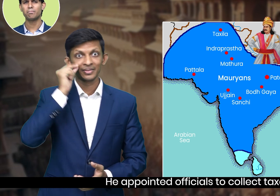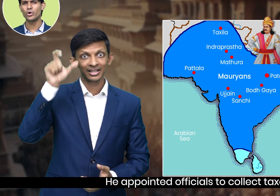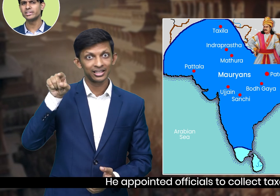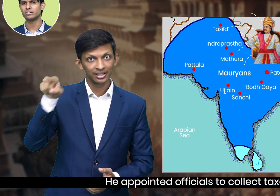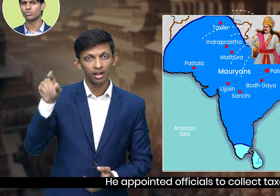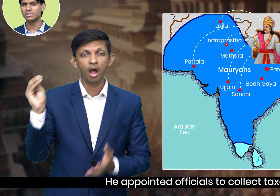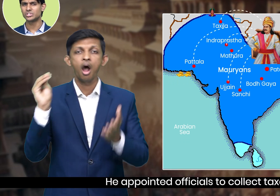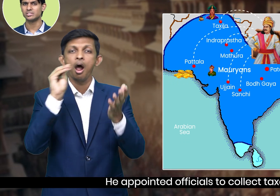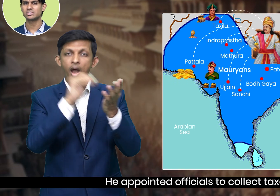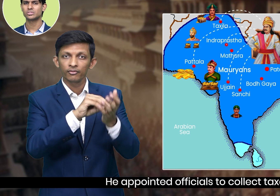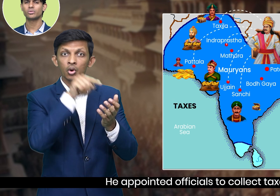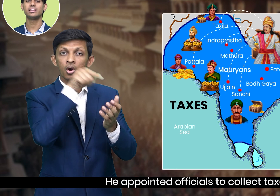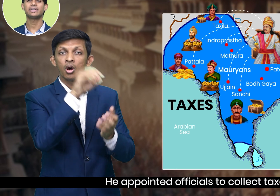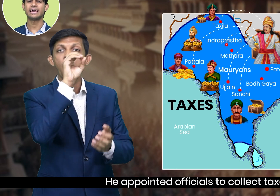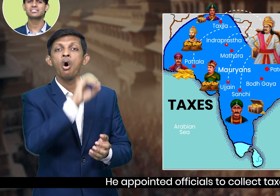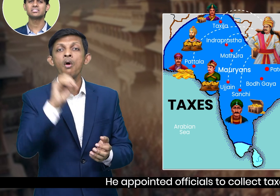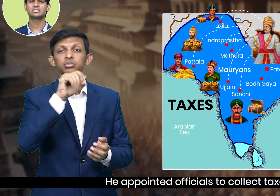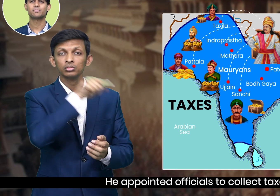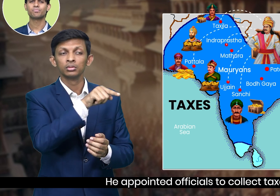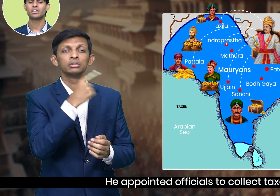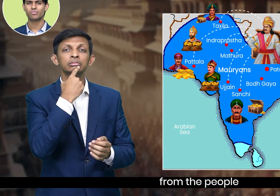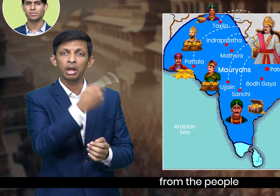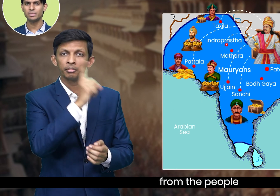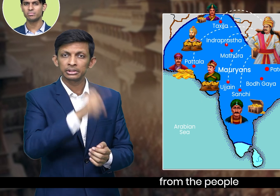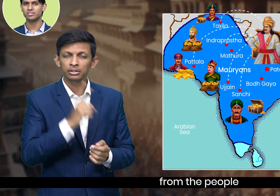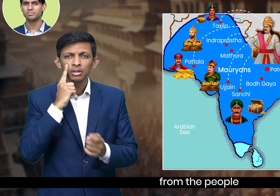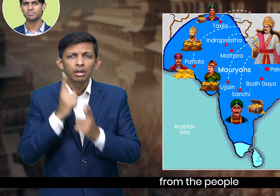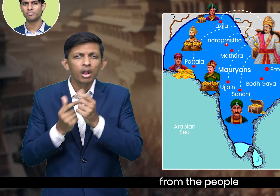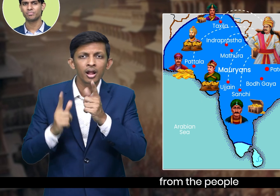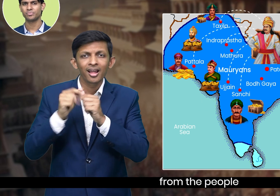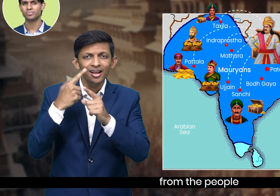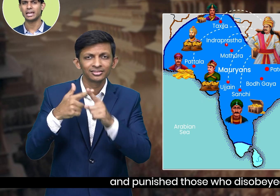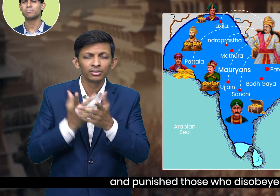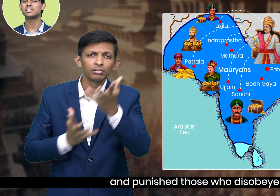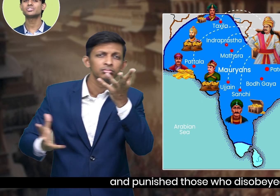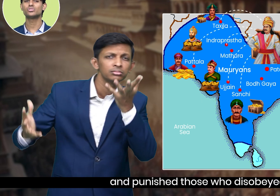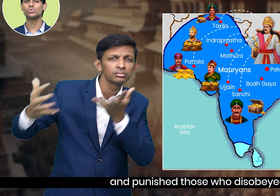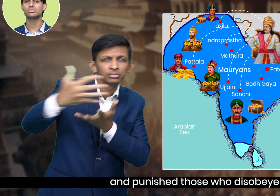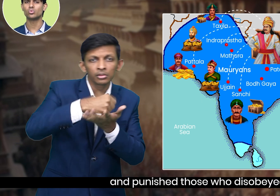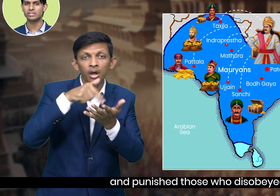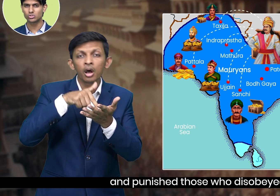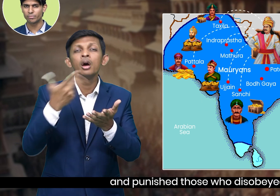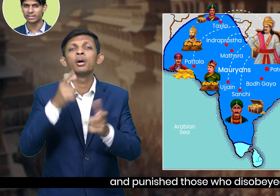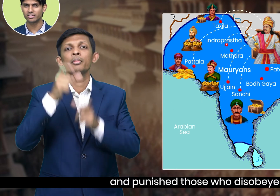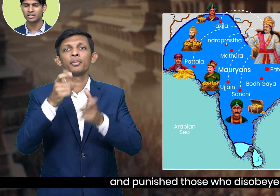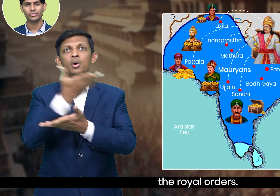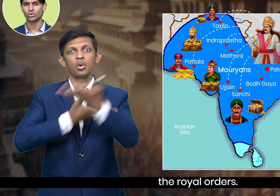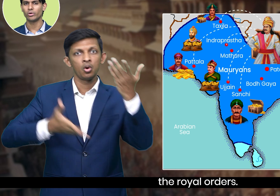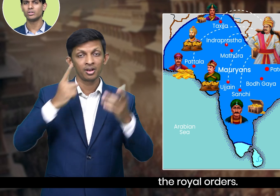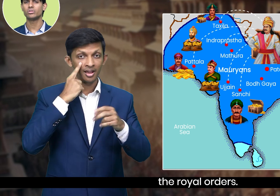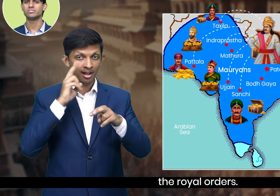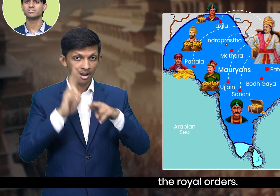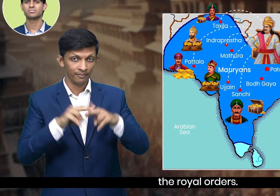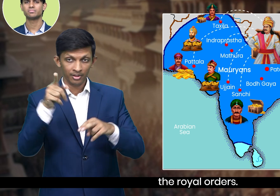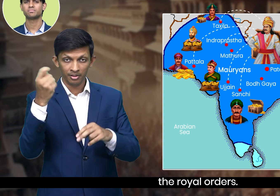He appointed officials to collect taxes from the people and punished those who disobeyed the